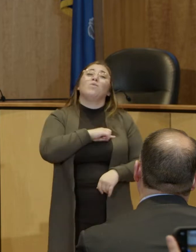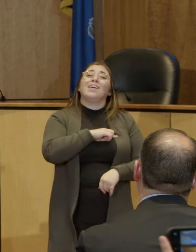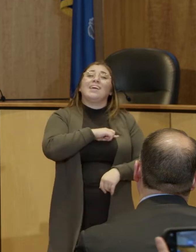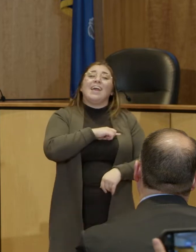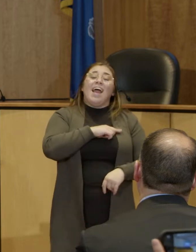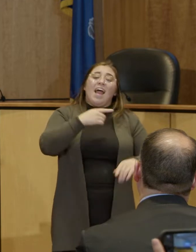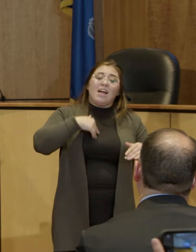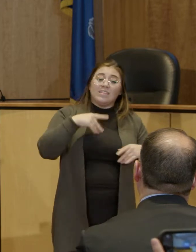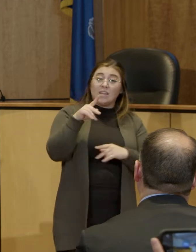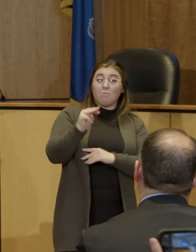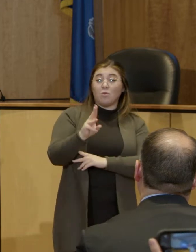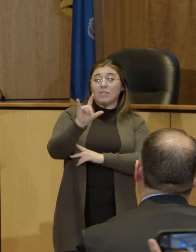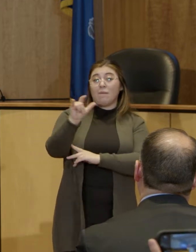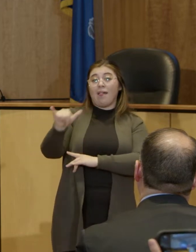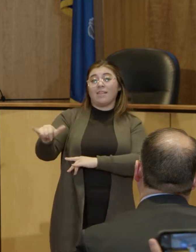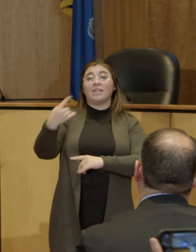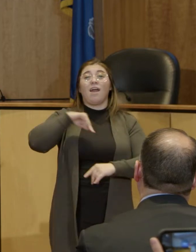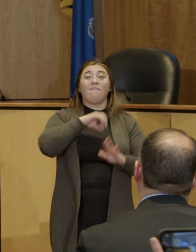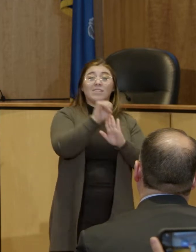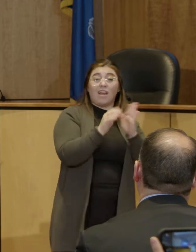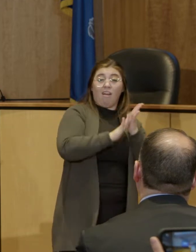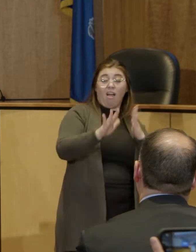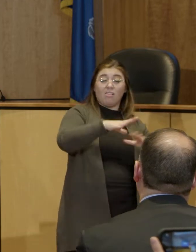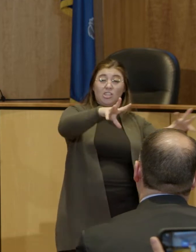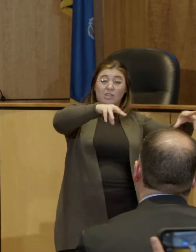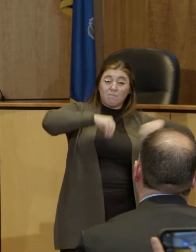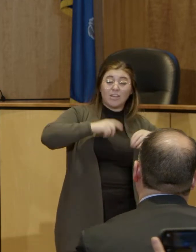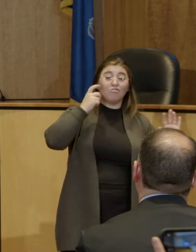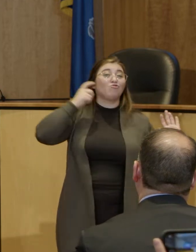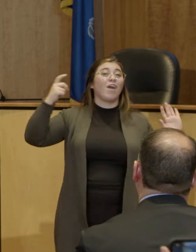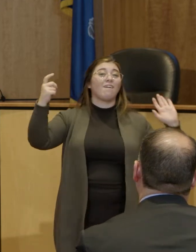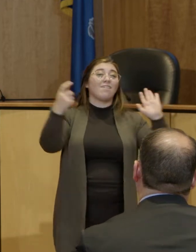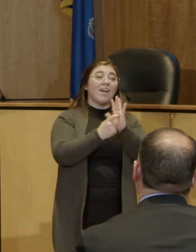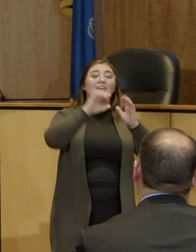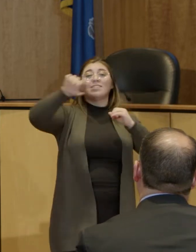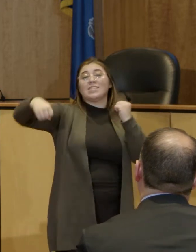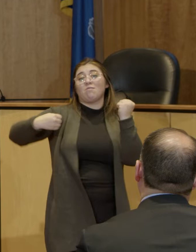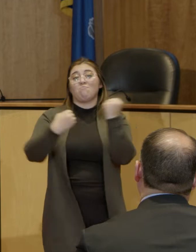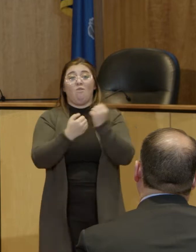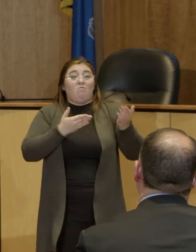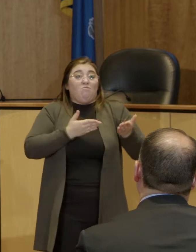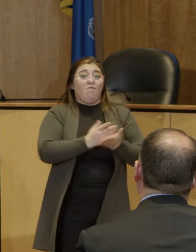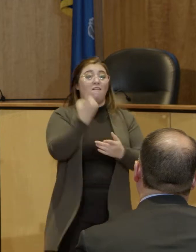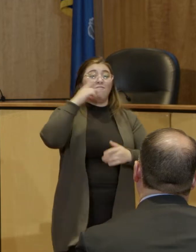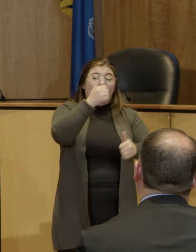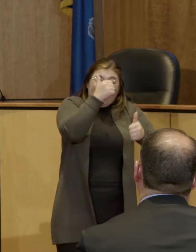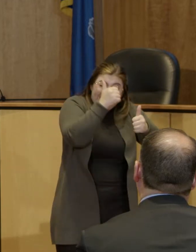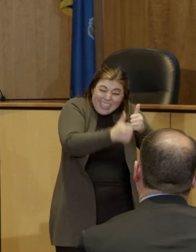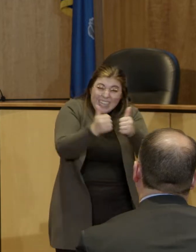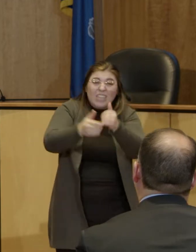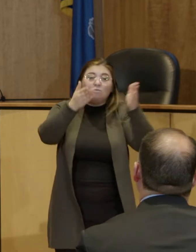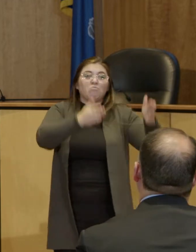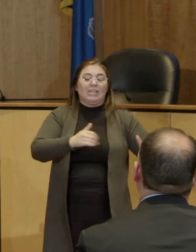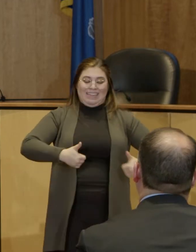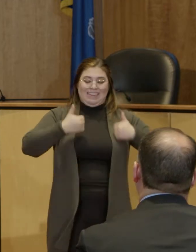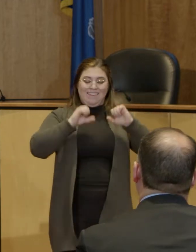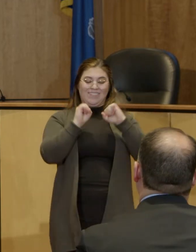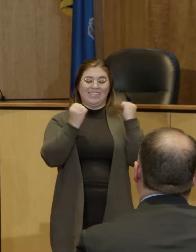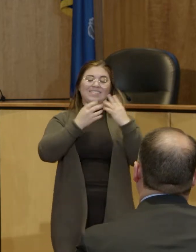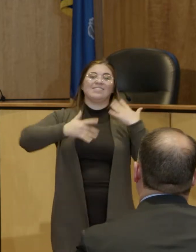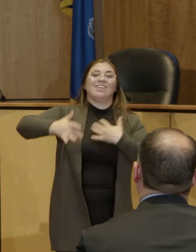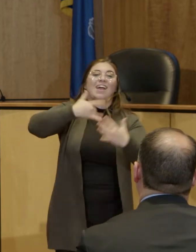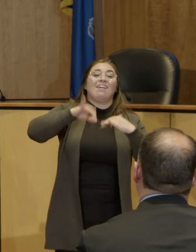whereas the municipality of State College is committed to recognizing and supporting the right of each person to live in a society